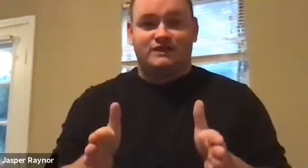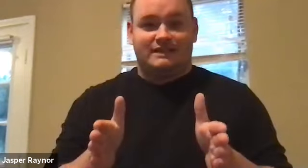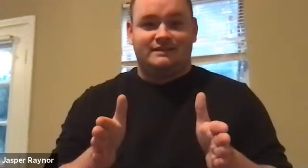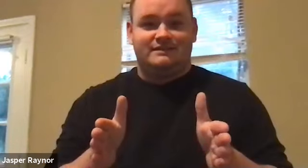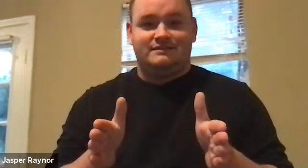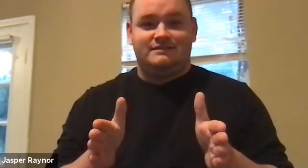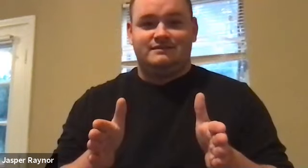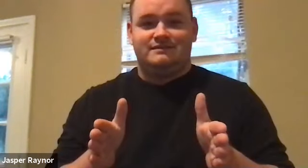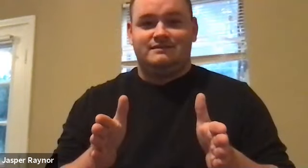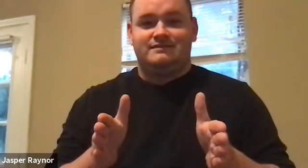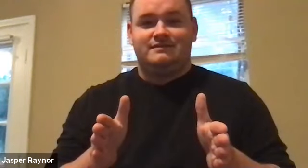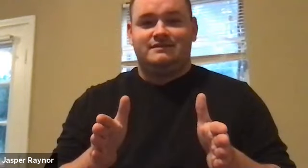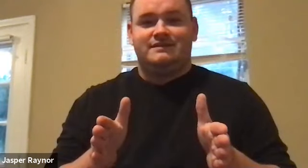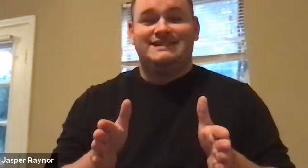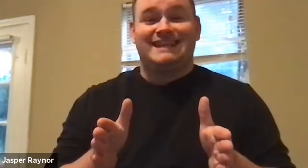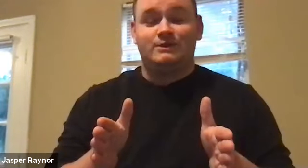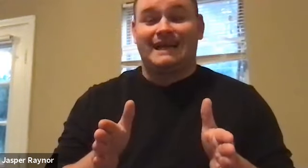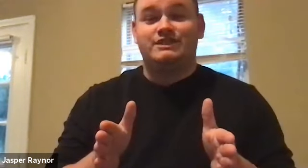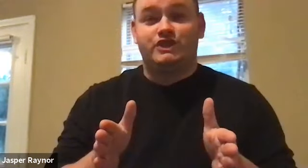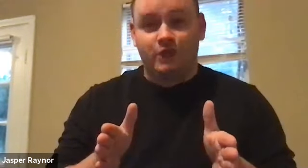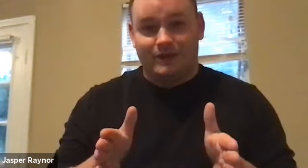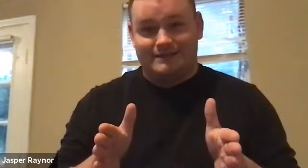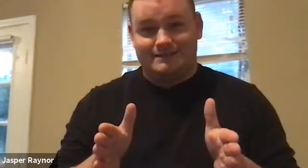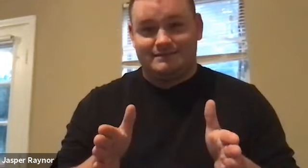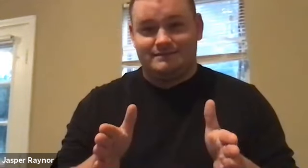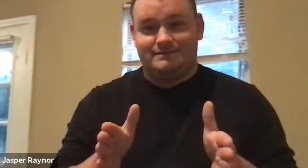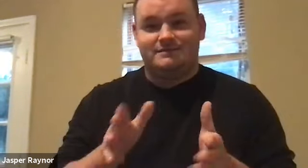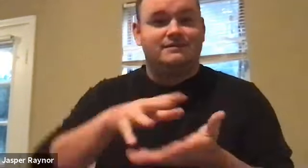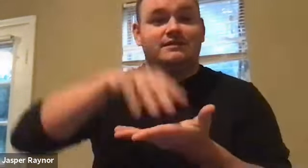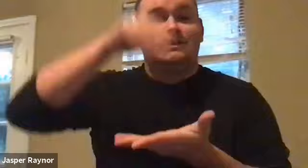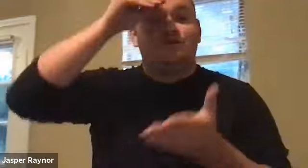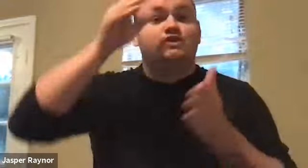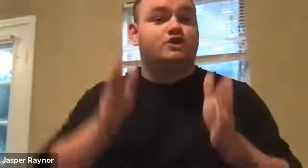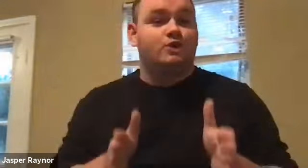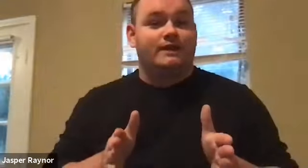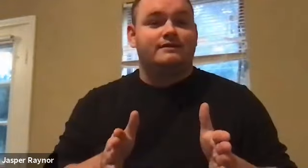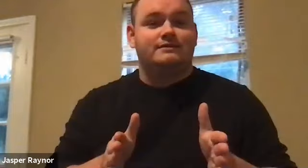Person. This is how you sign student. Oh, Student.